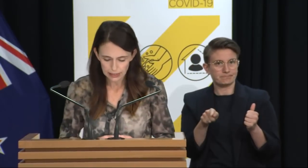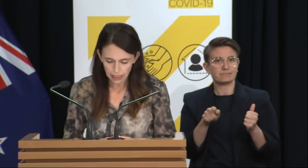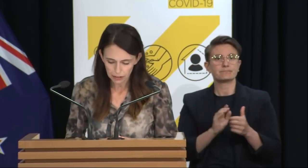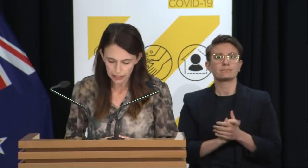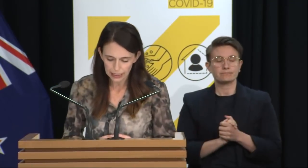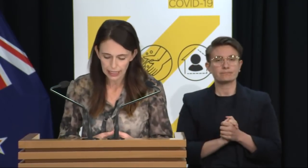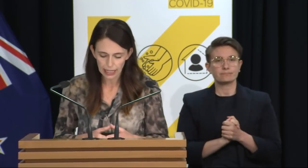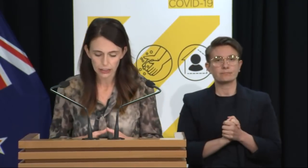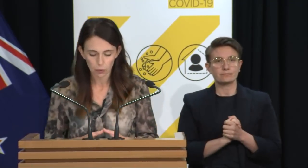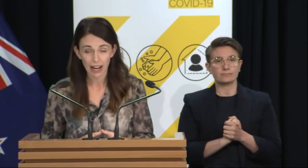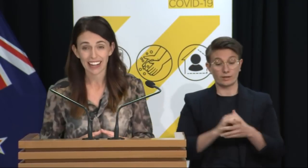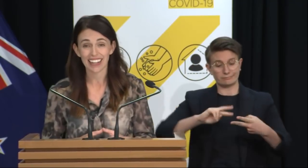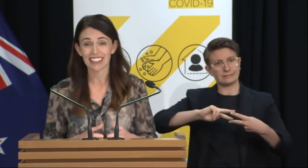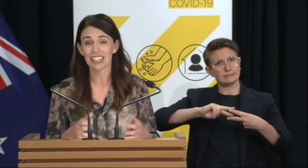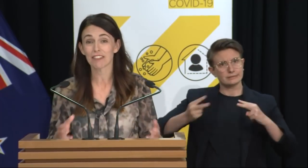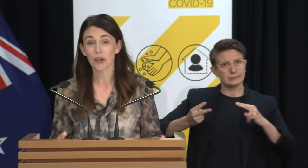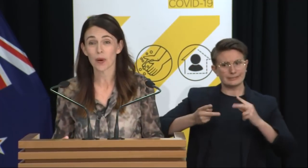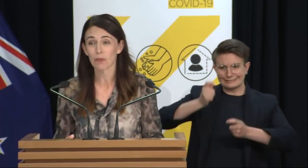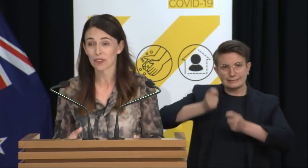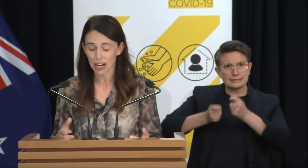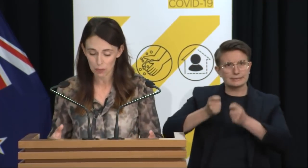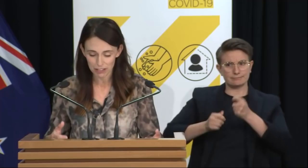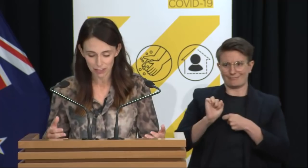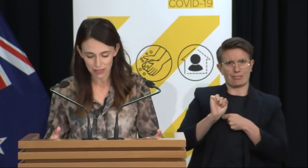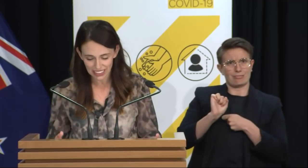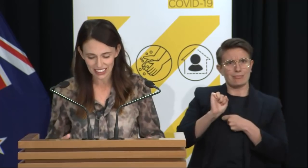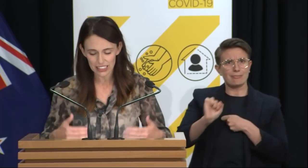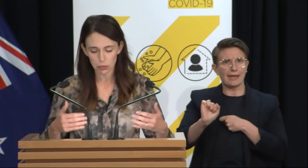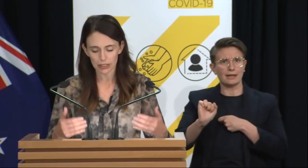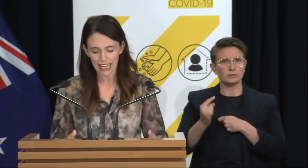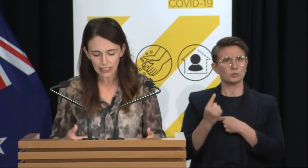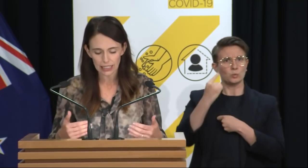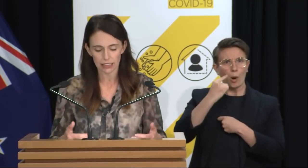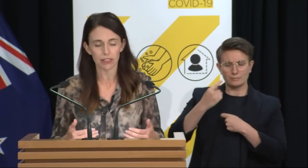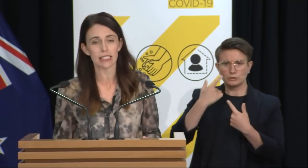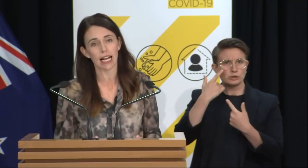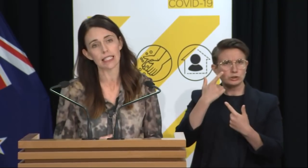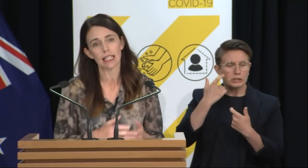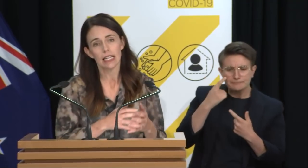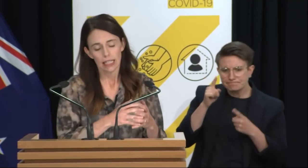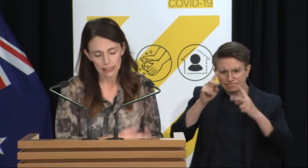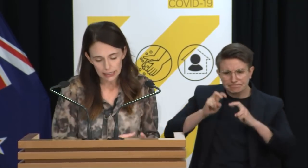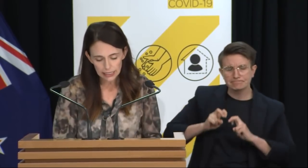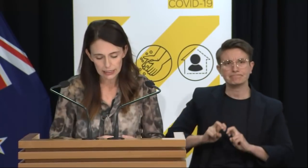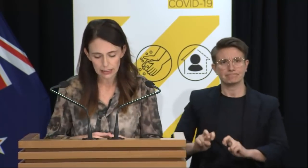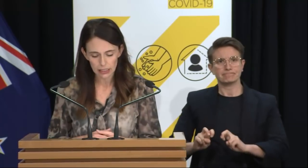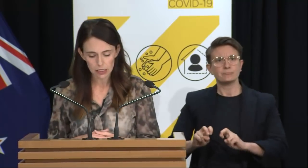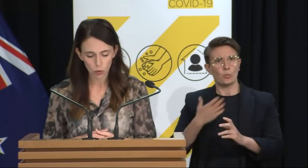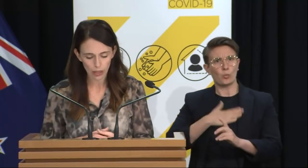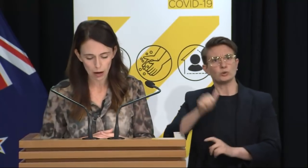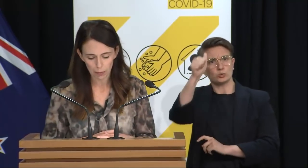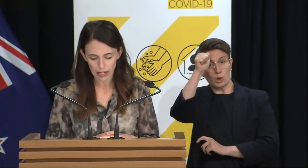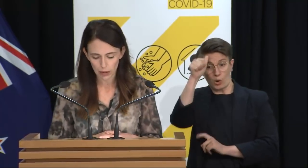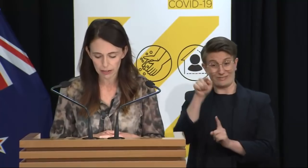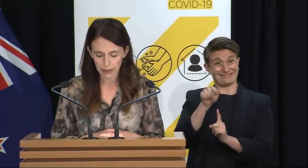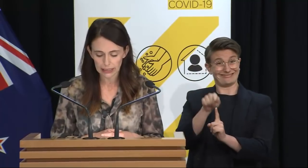sequencing is currently underway. As everyone will now be familiar, this will tell us if this case is linked to the